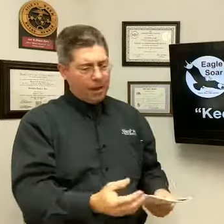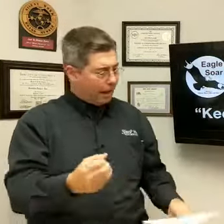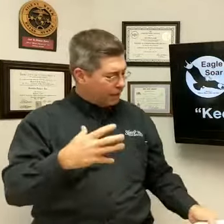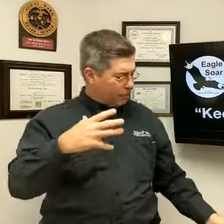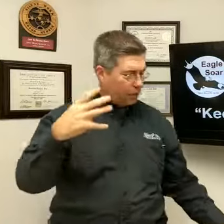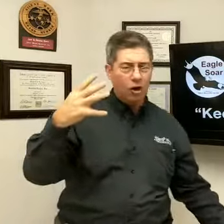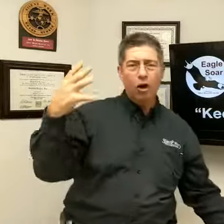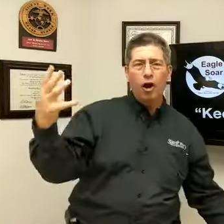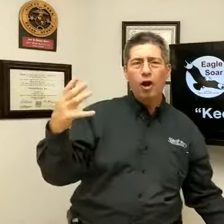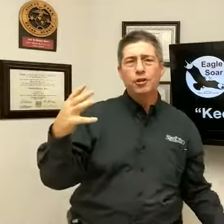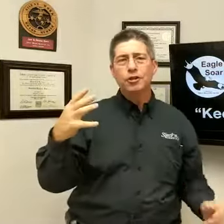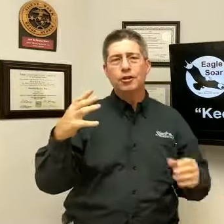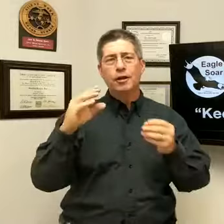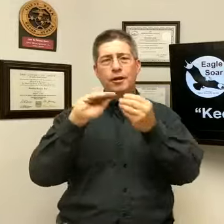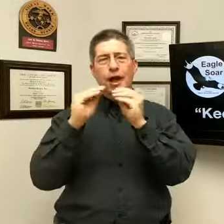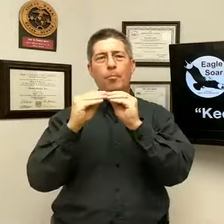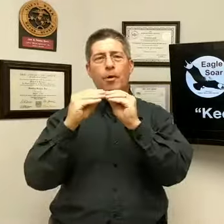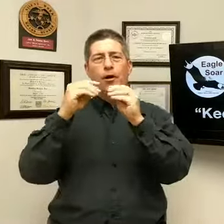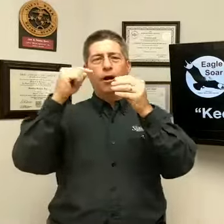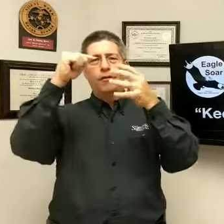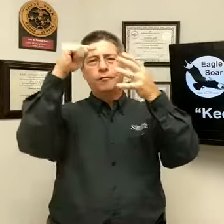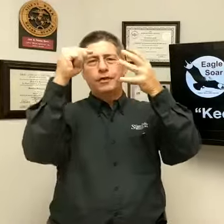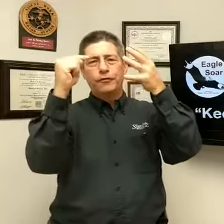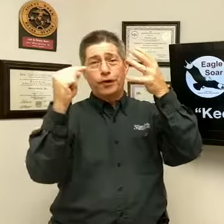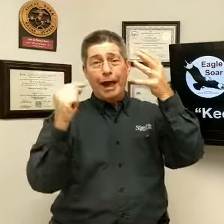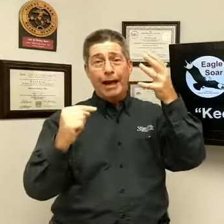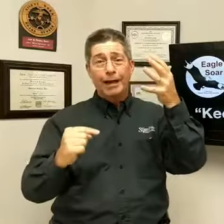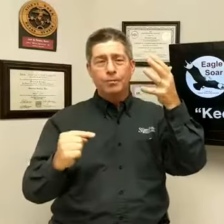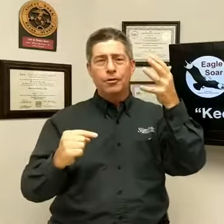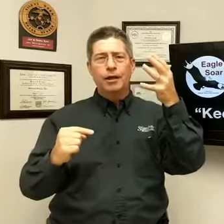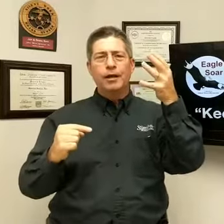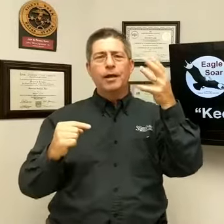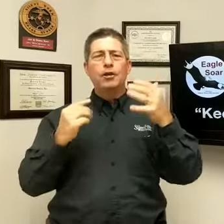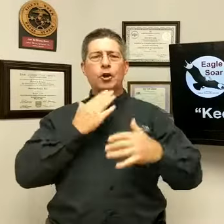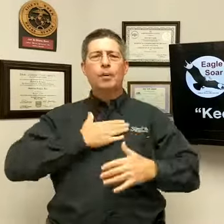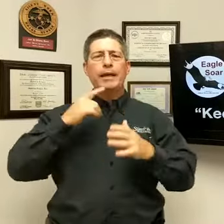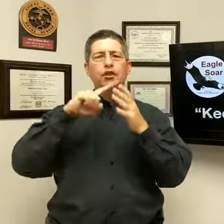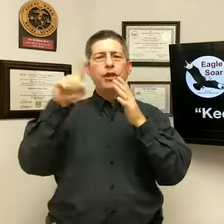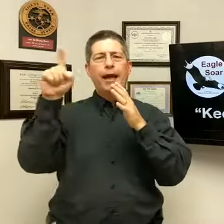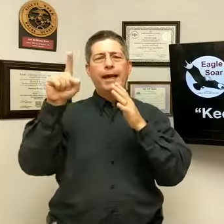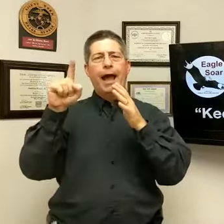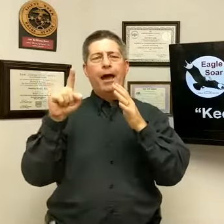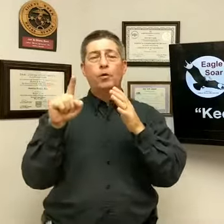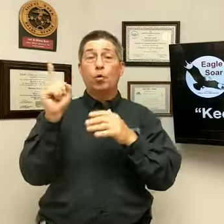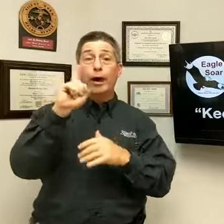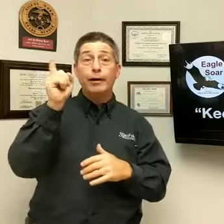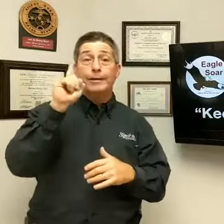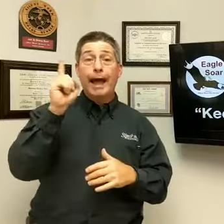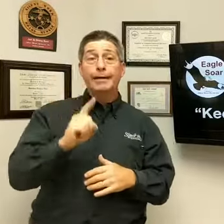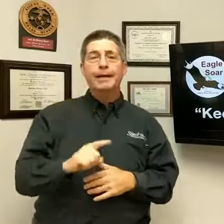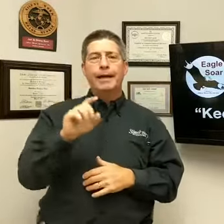It's a large number of different items, and so please check it out. Where is that? It's